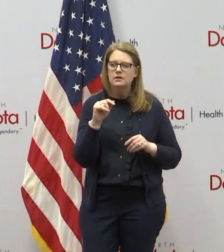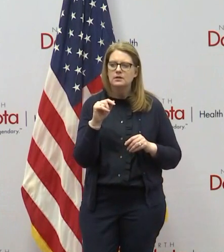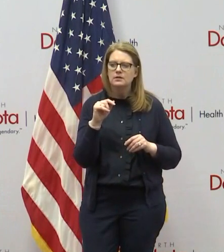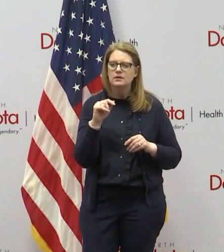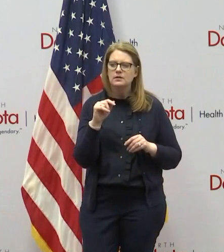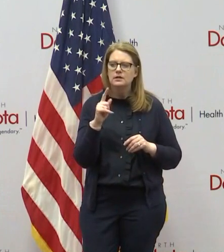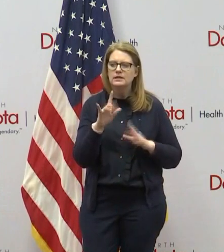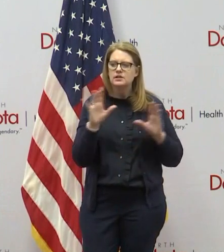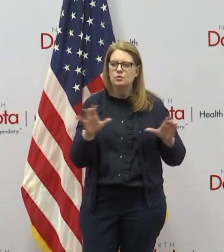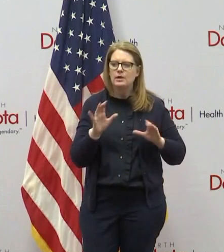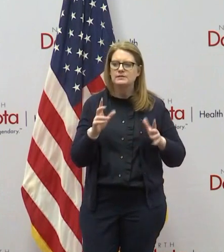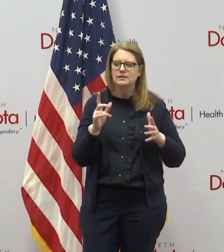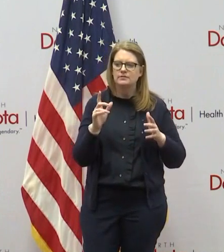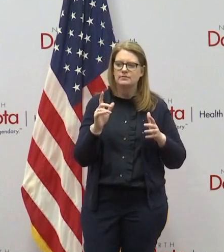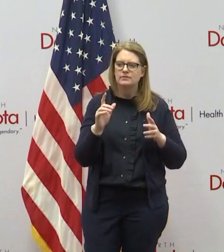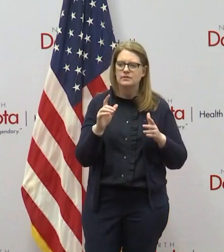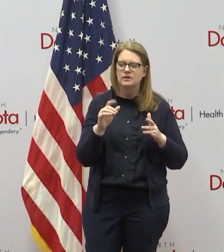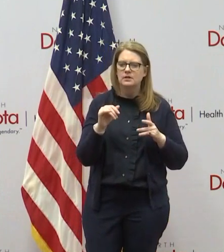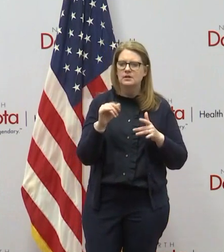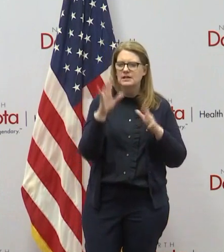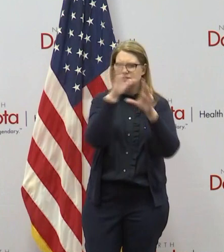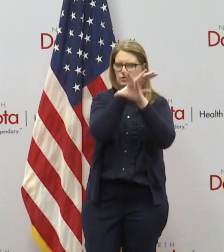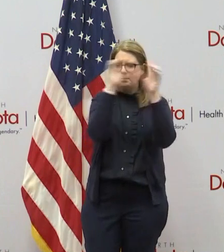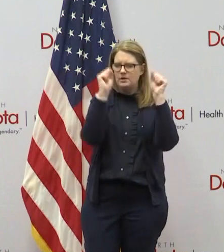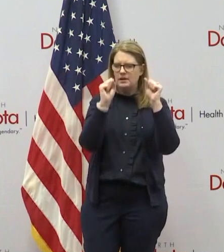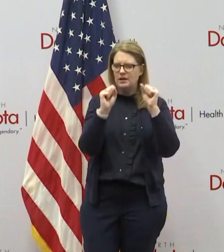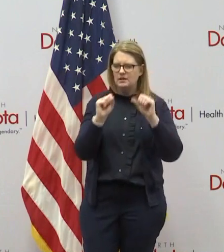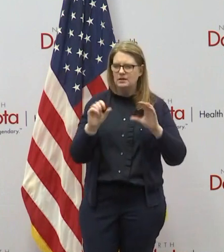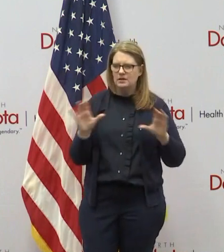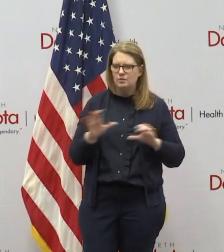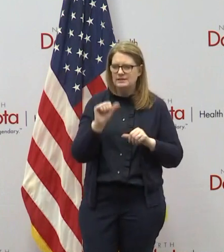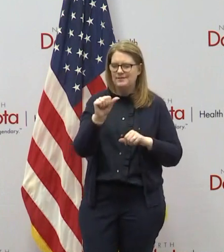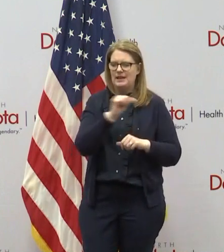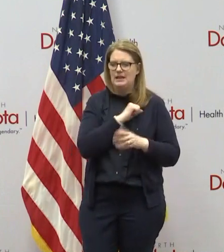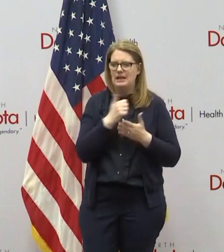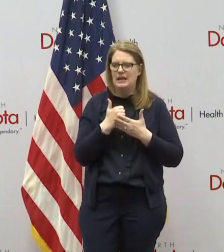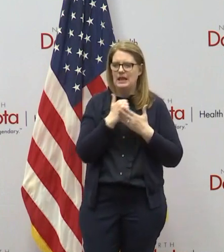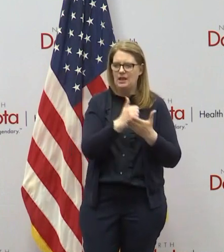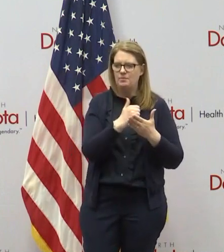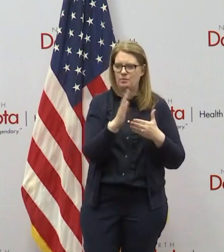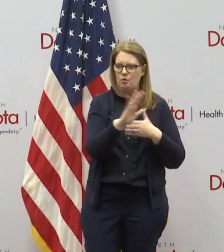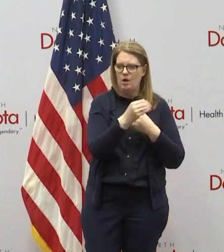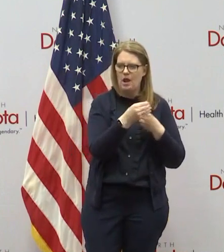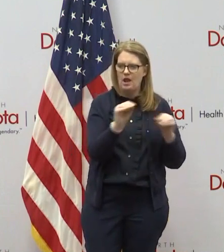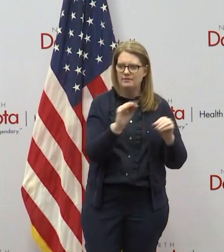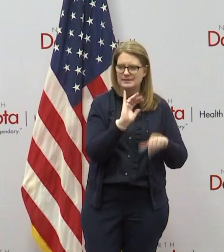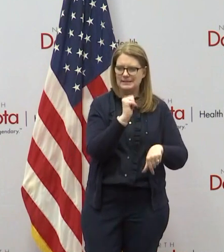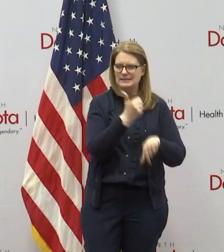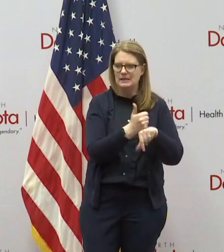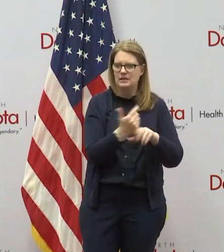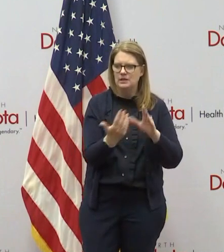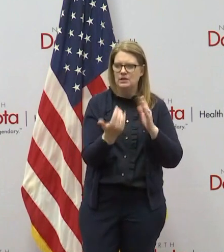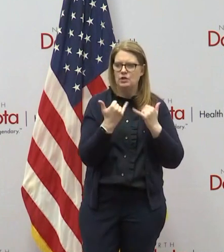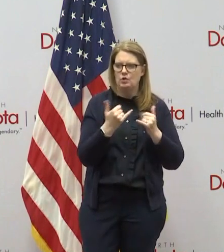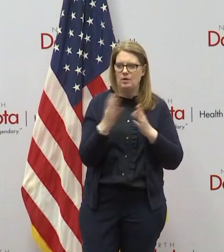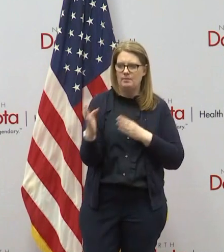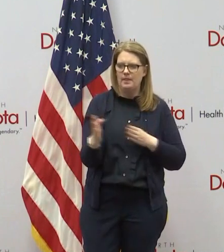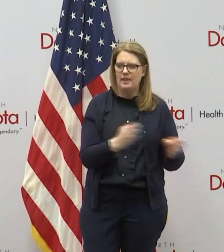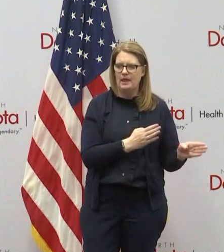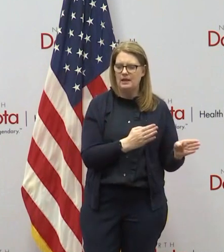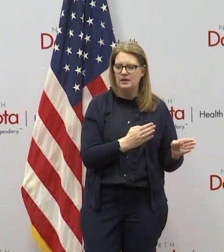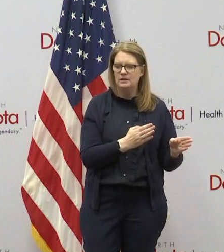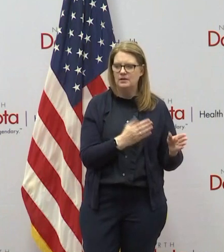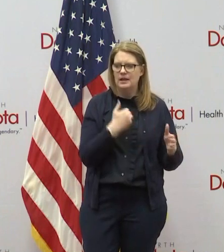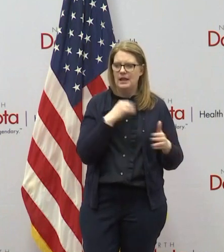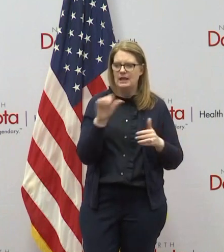did his aggressive attitude towards innovation and distance learning help your offices in the past several weeks in implementing the current plan? And have